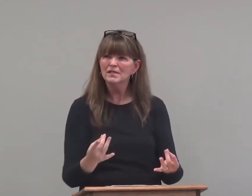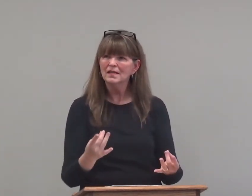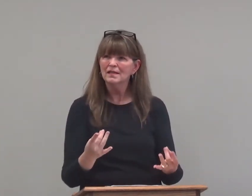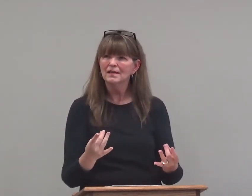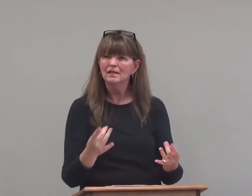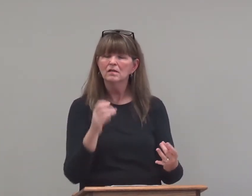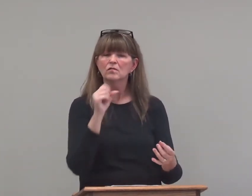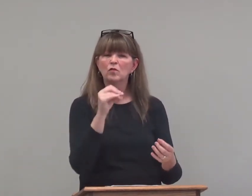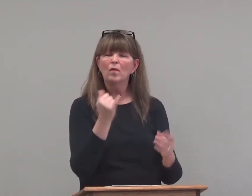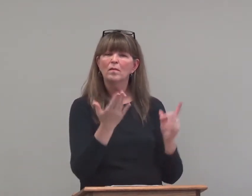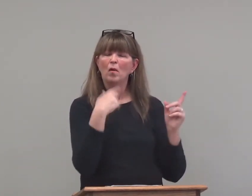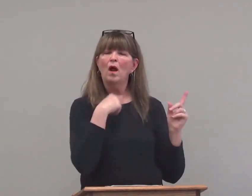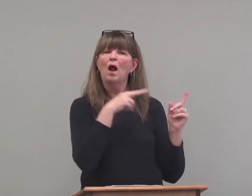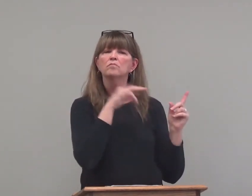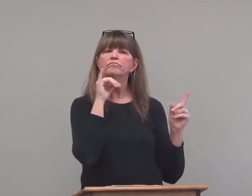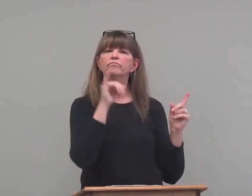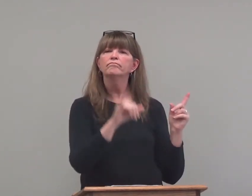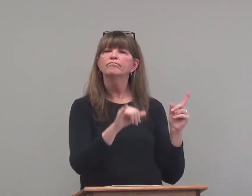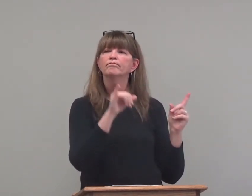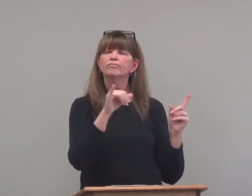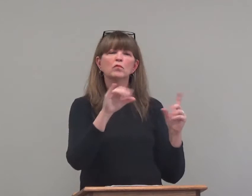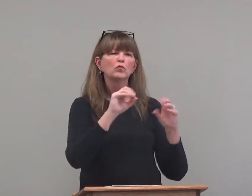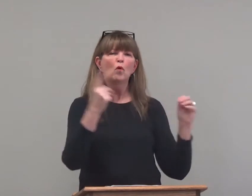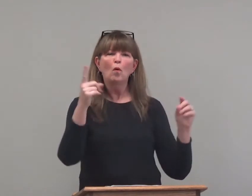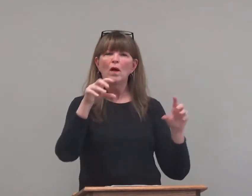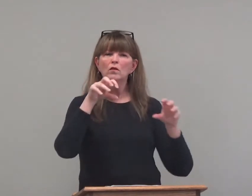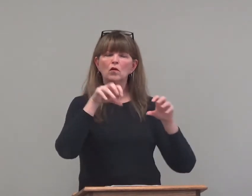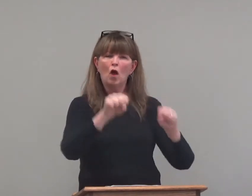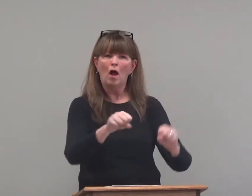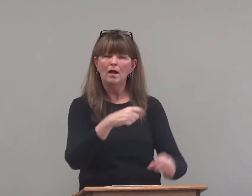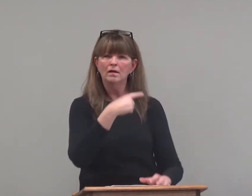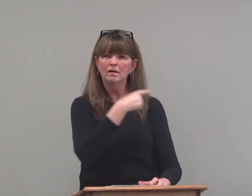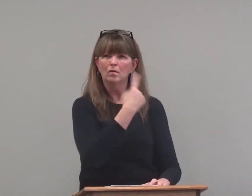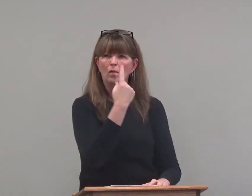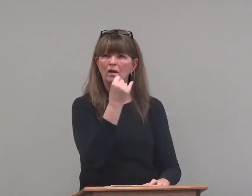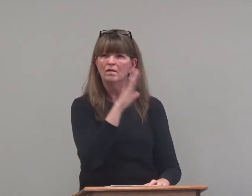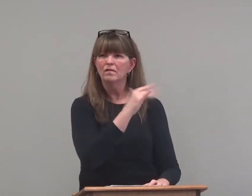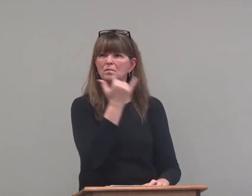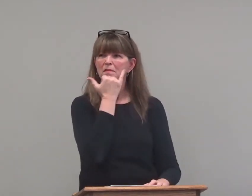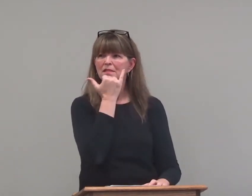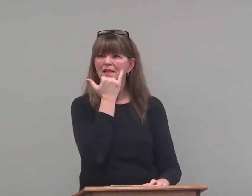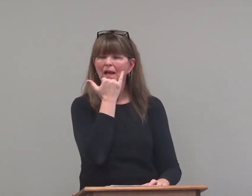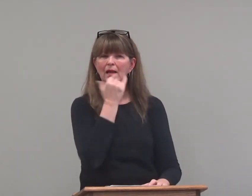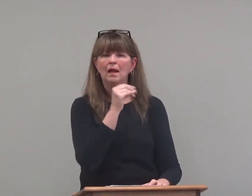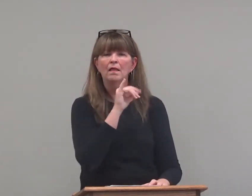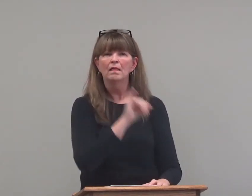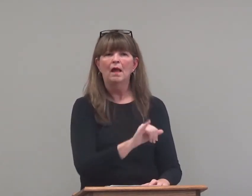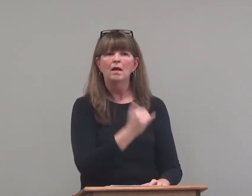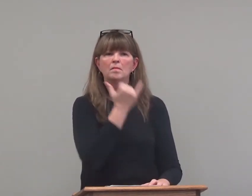up in this person's signing. And no one caught it. No one caught the